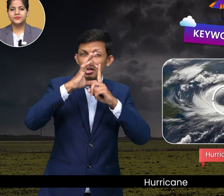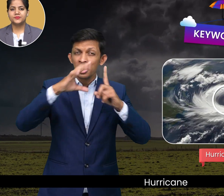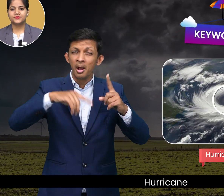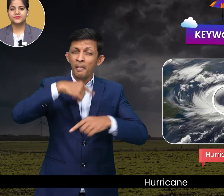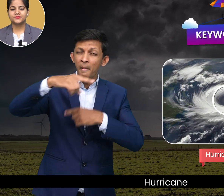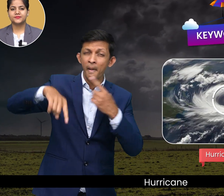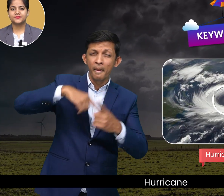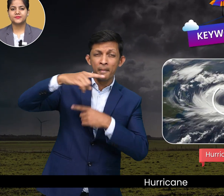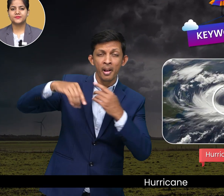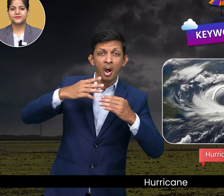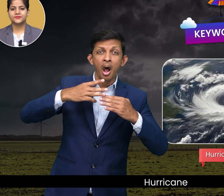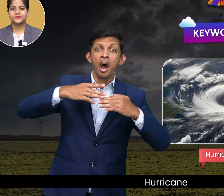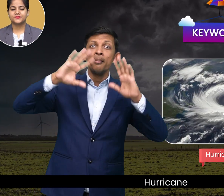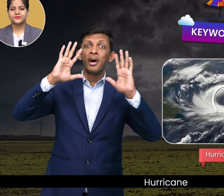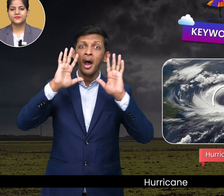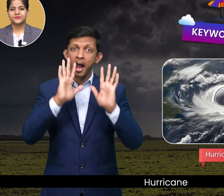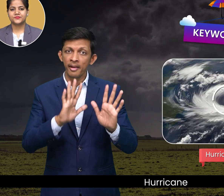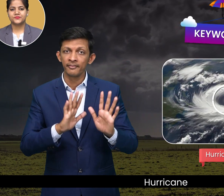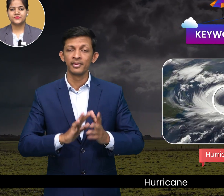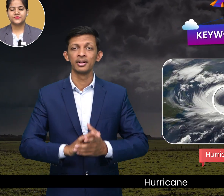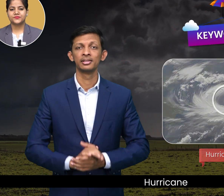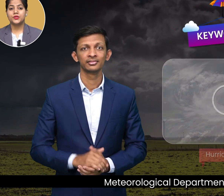hurricane,